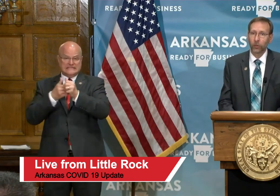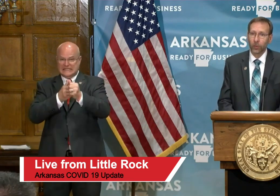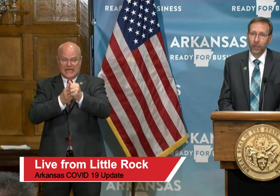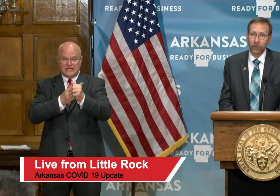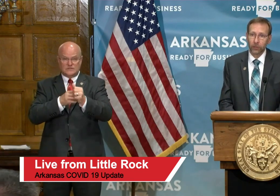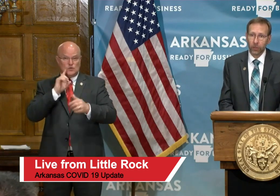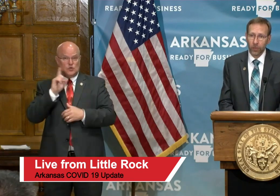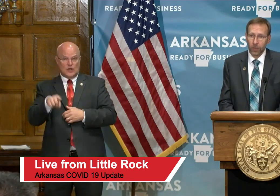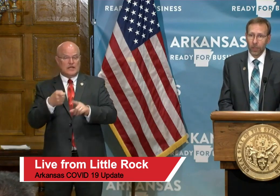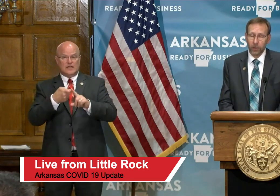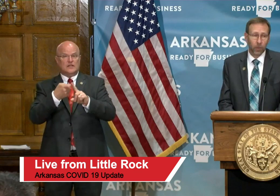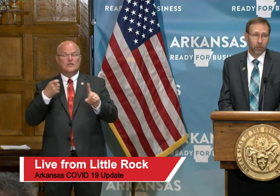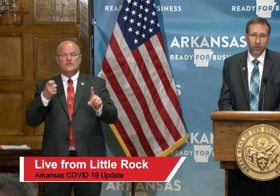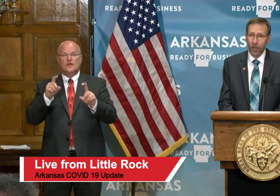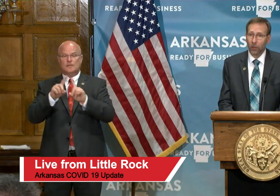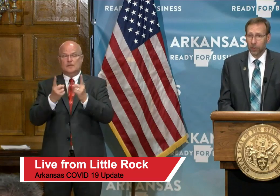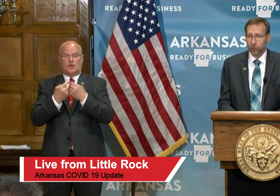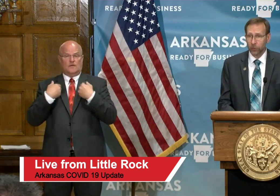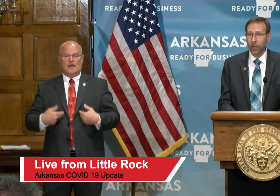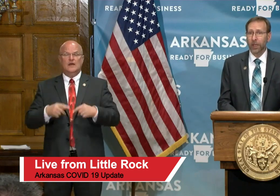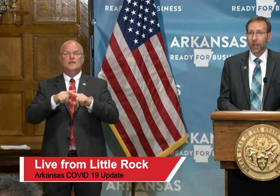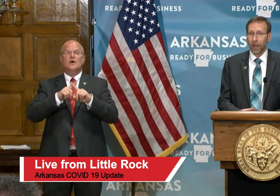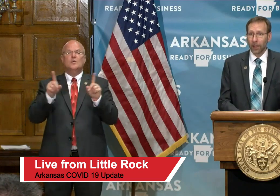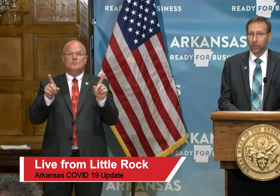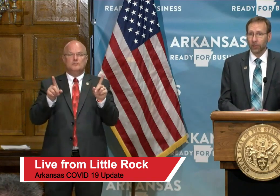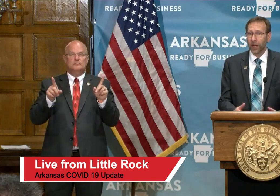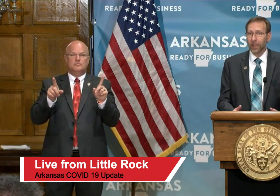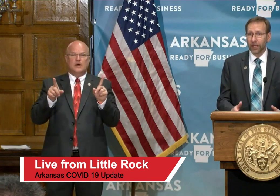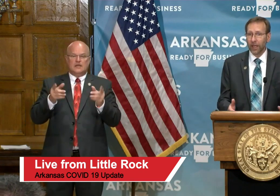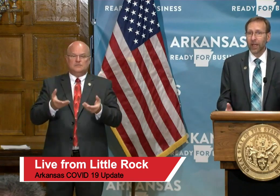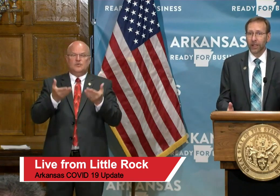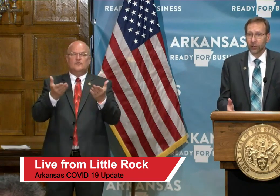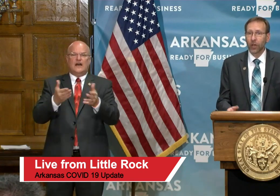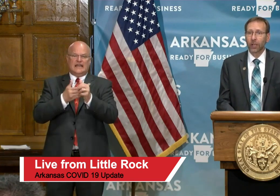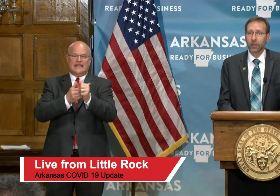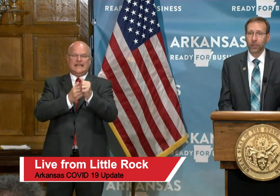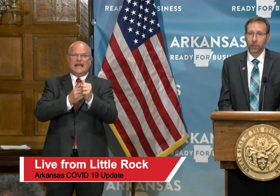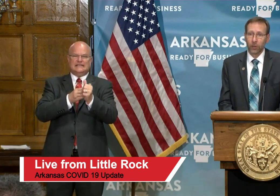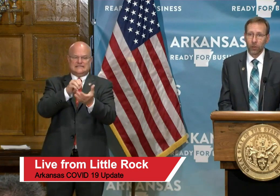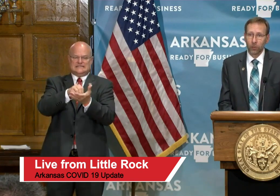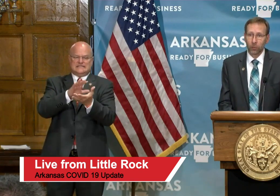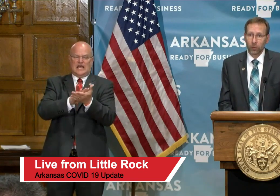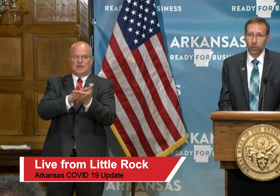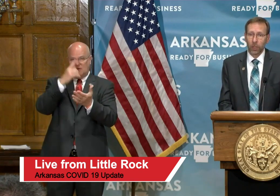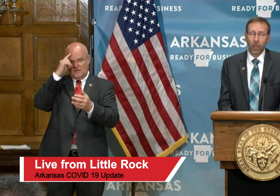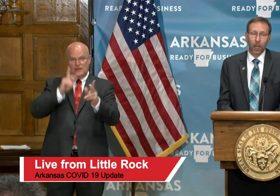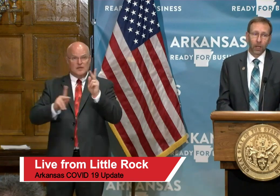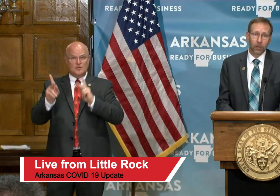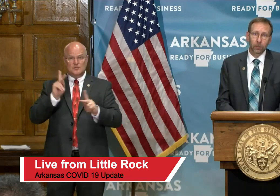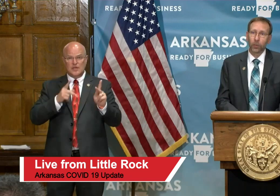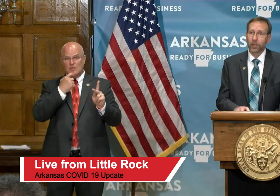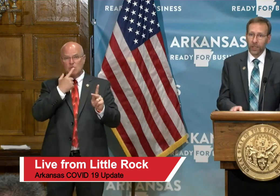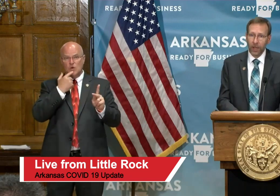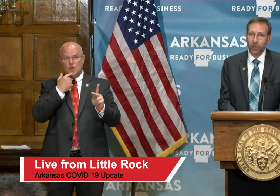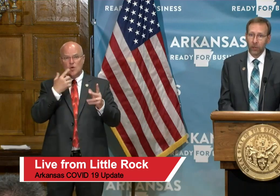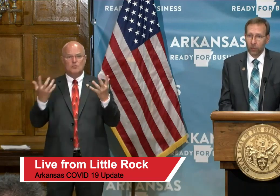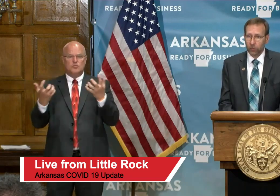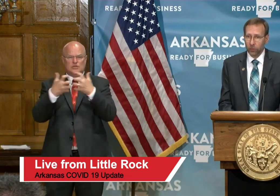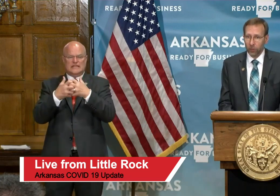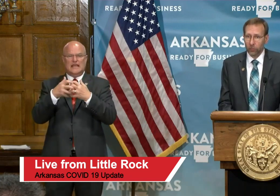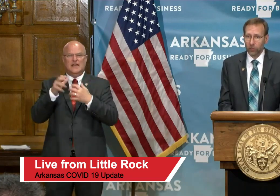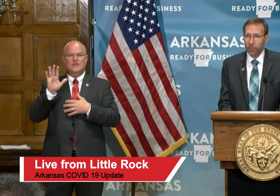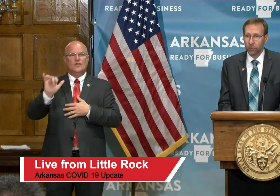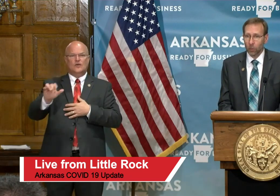guidance or directives from the Department of Health, but to provide a guidance document to those who are putting